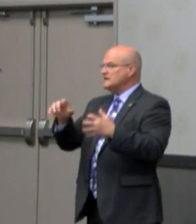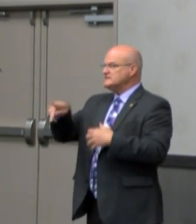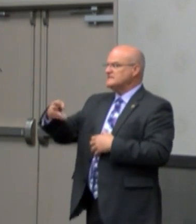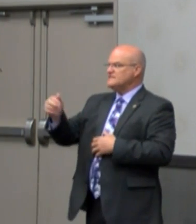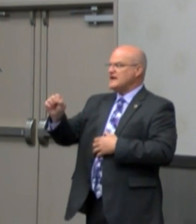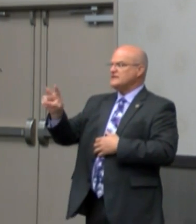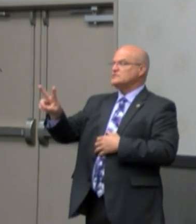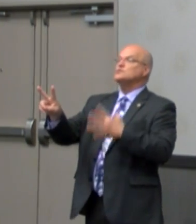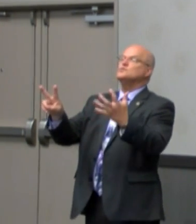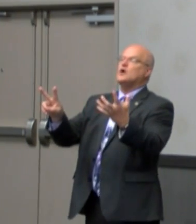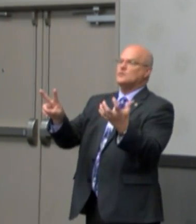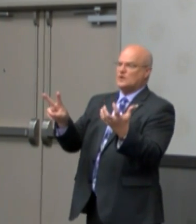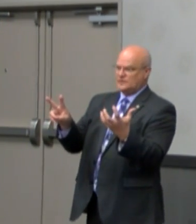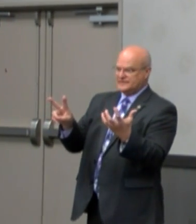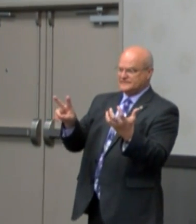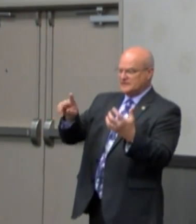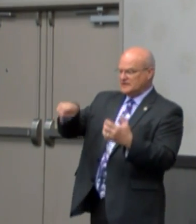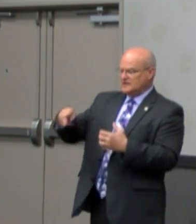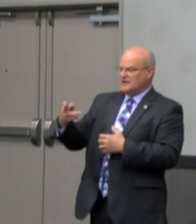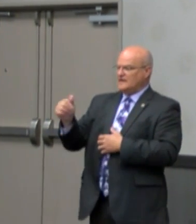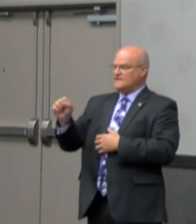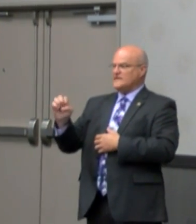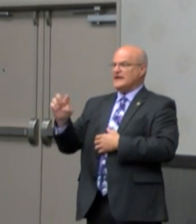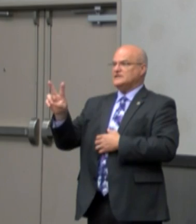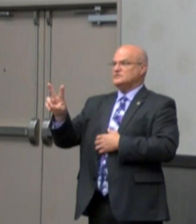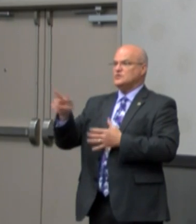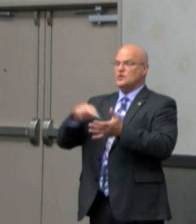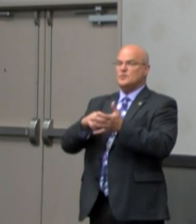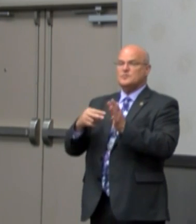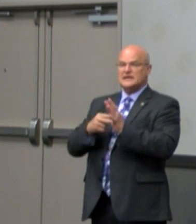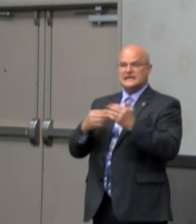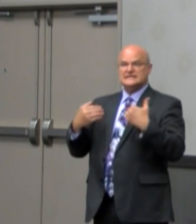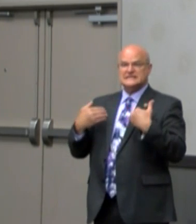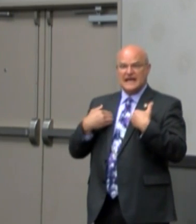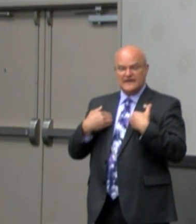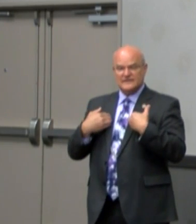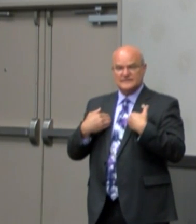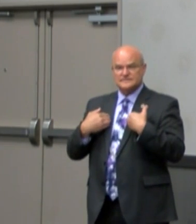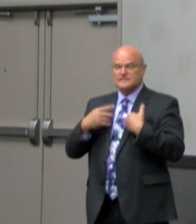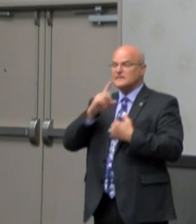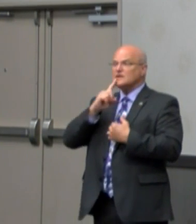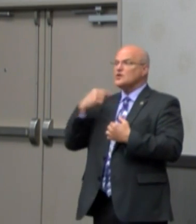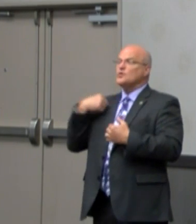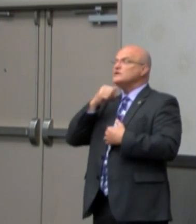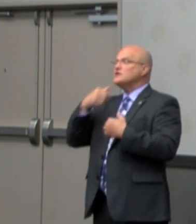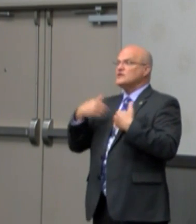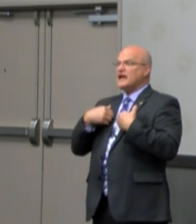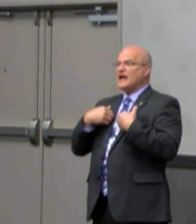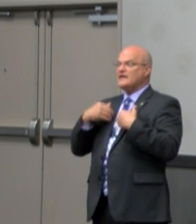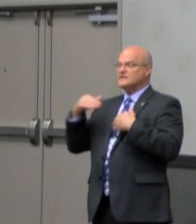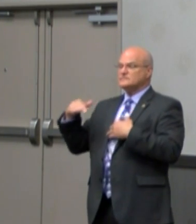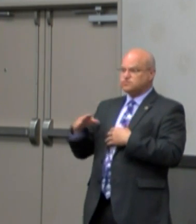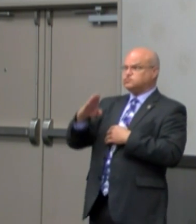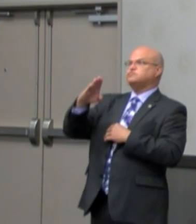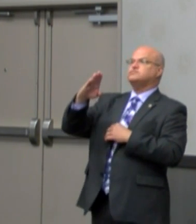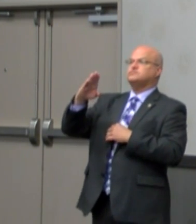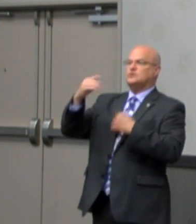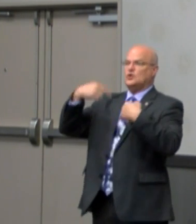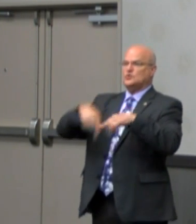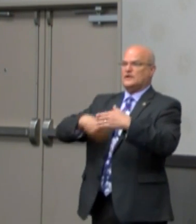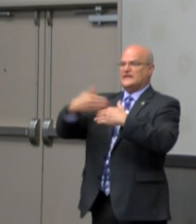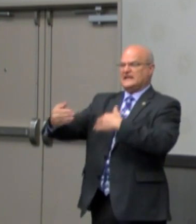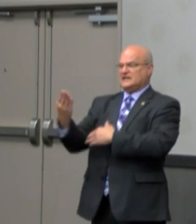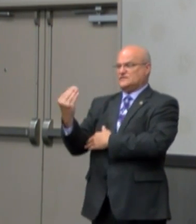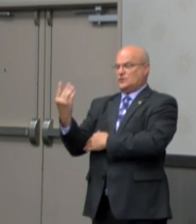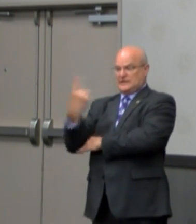phase 2. And phase 2 means that we need to have we need to make sure we don't have a resurgence during the